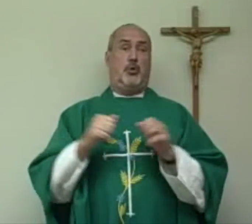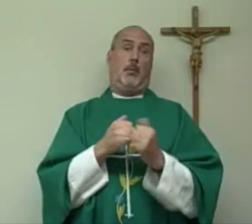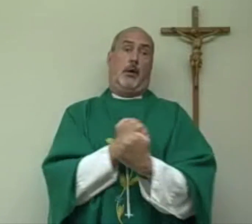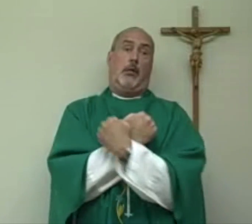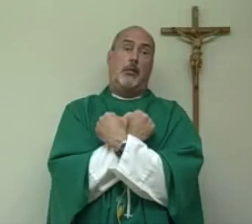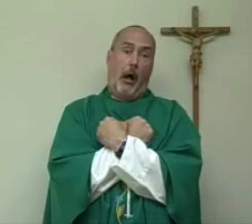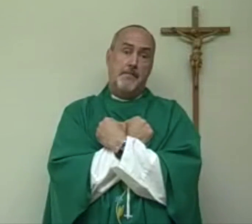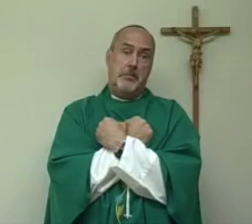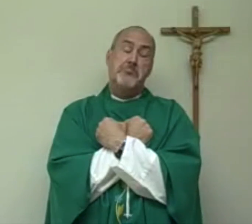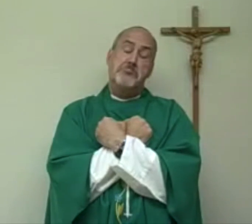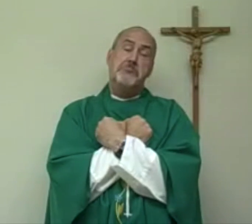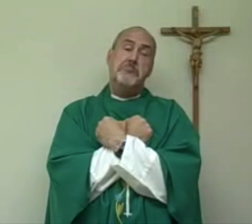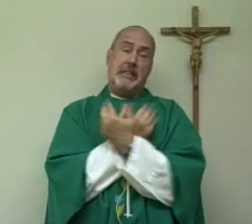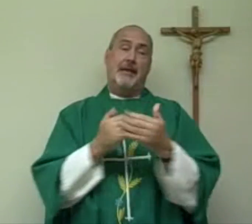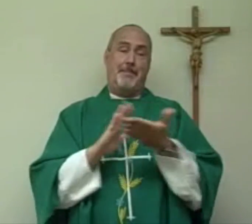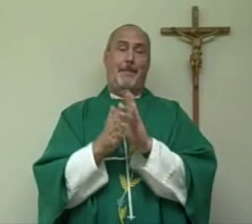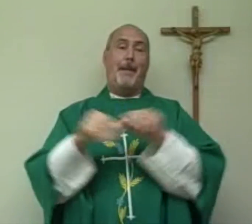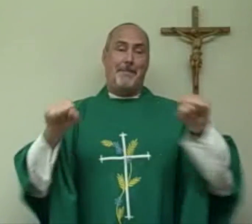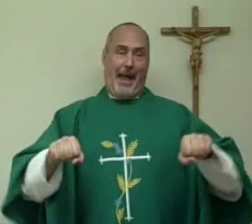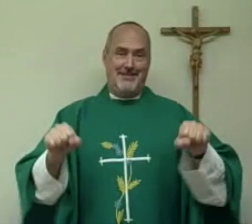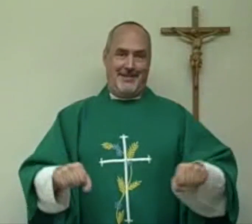to criticize others. But if we do so with